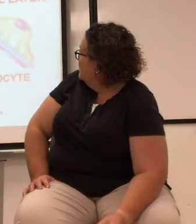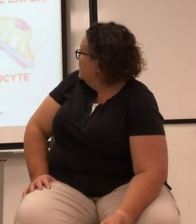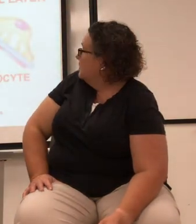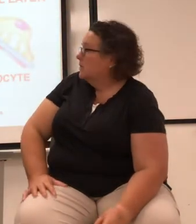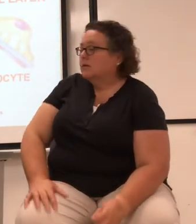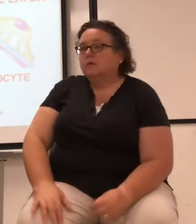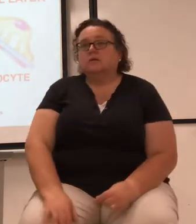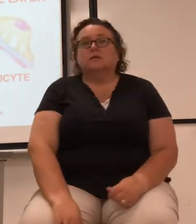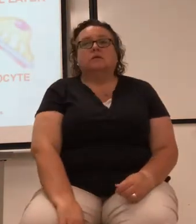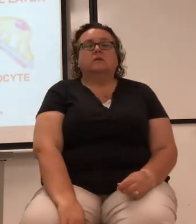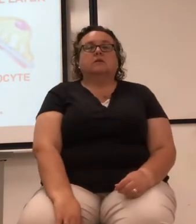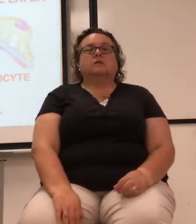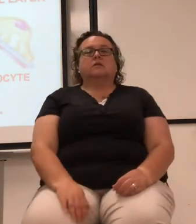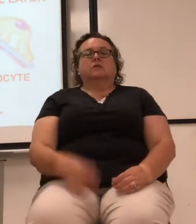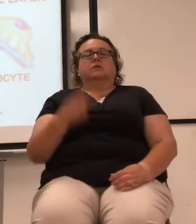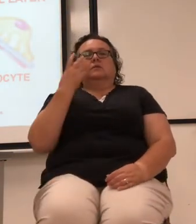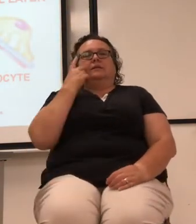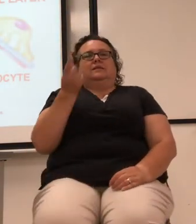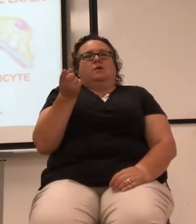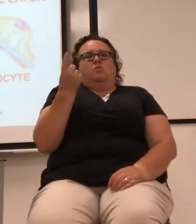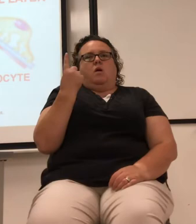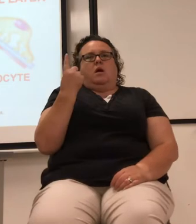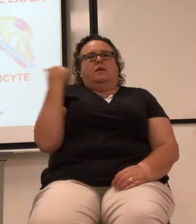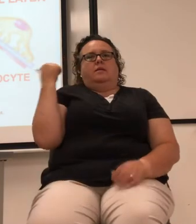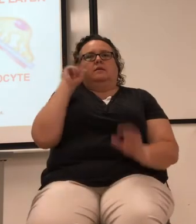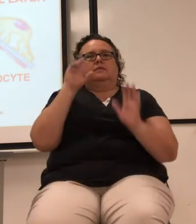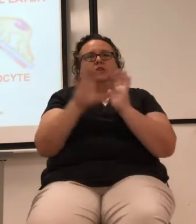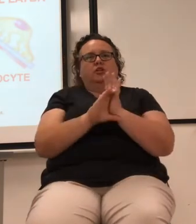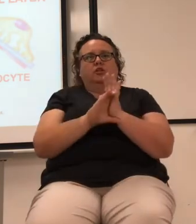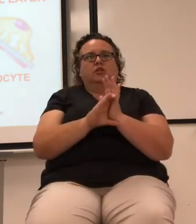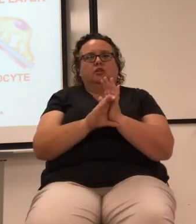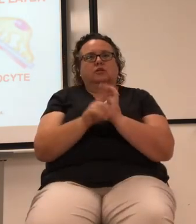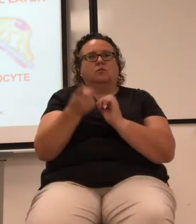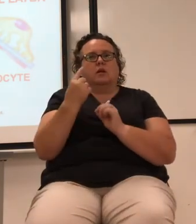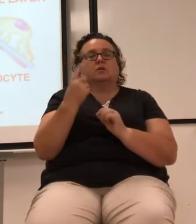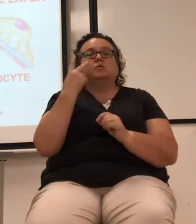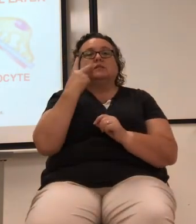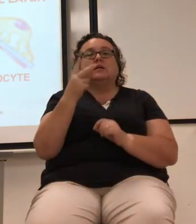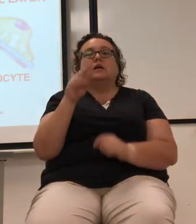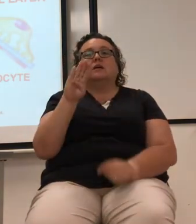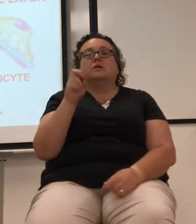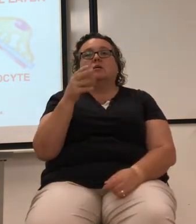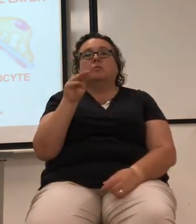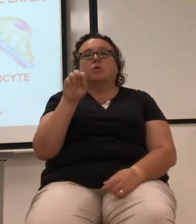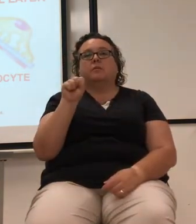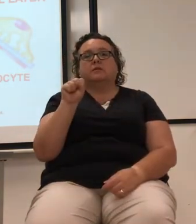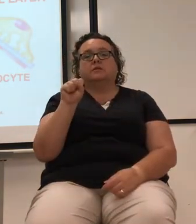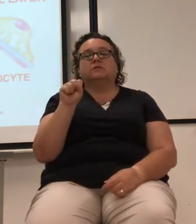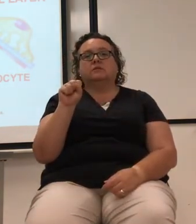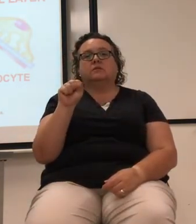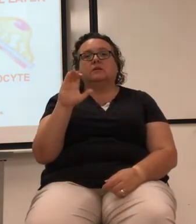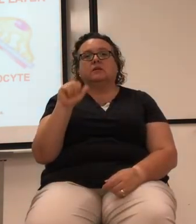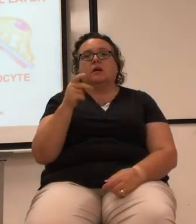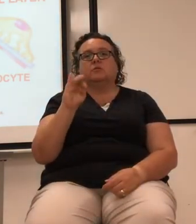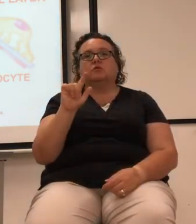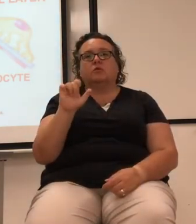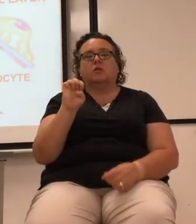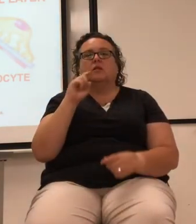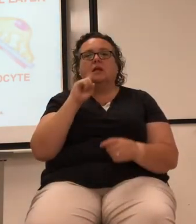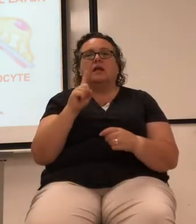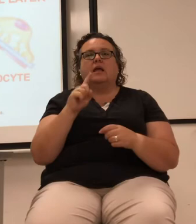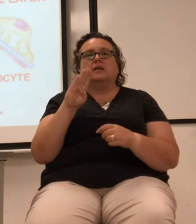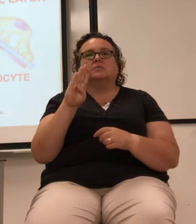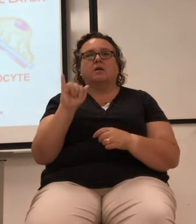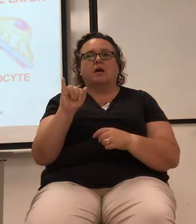We're looking at just one here in this figure. And what you see is the Bowman's capsule has, it's bilayered. It's got visceral and